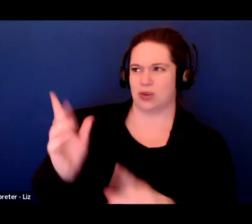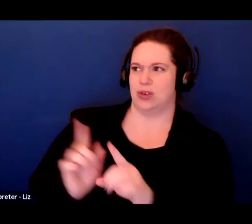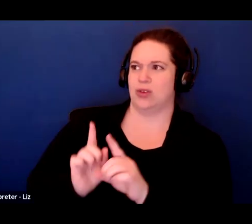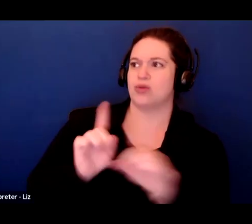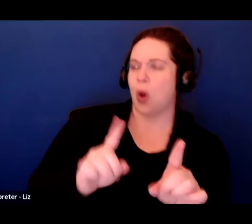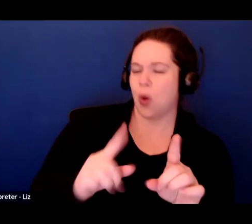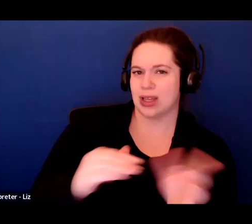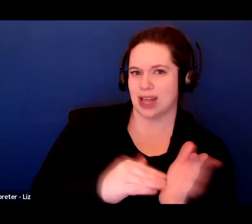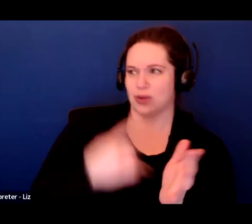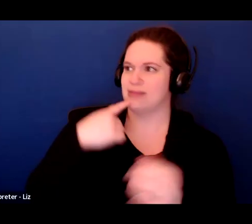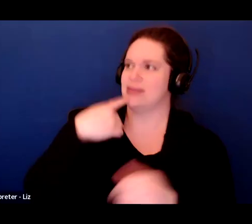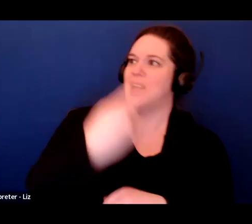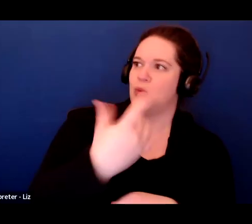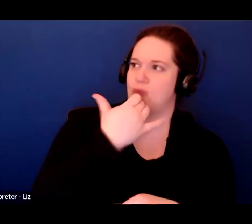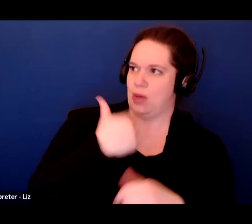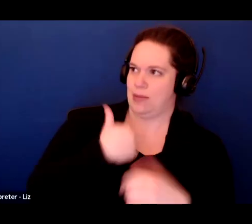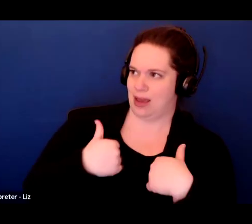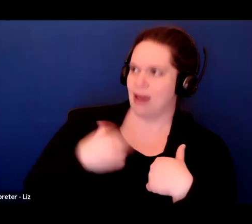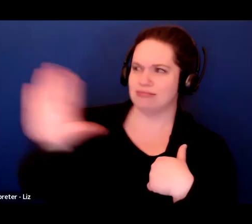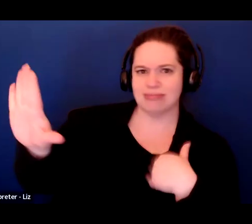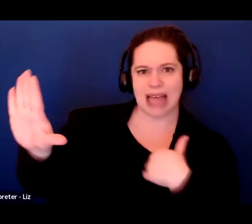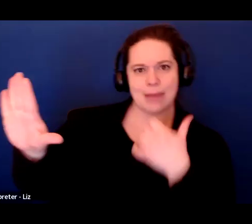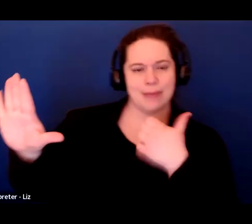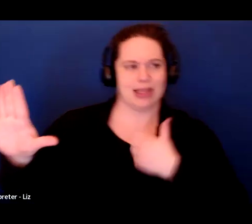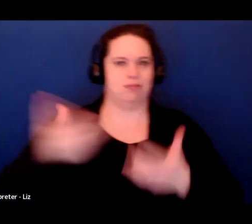tell the doctor what's wrong with me. I can tell the doctor what's wrong